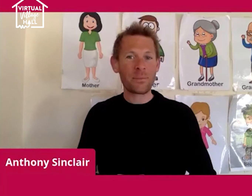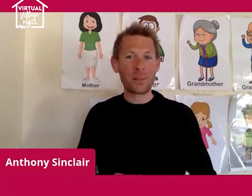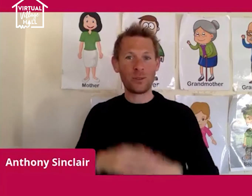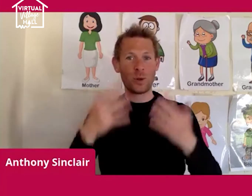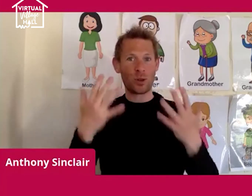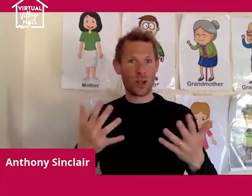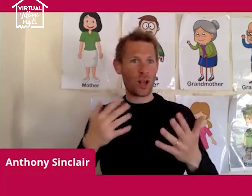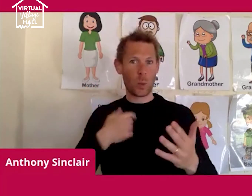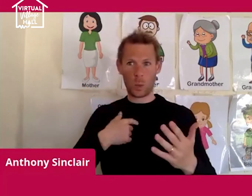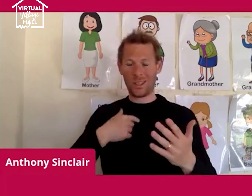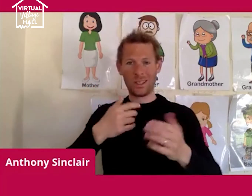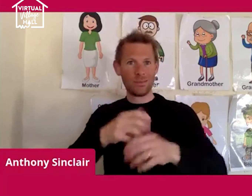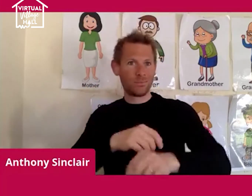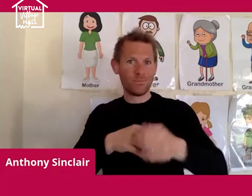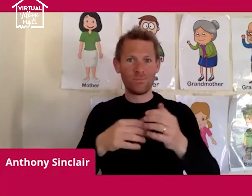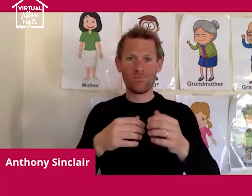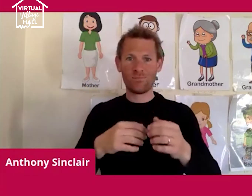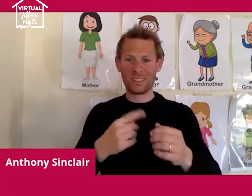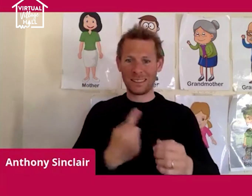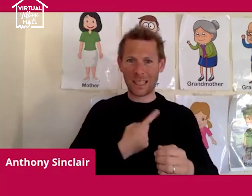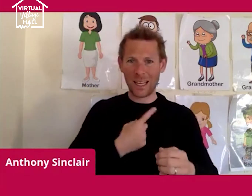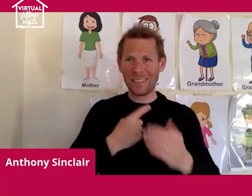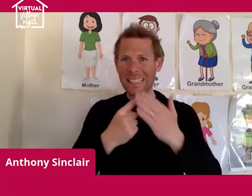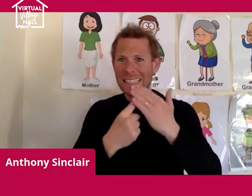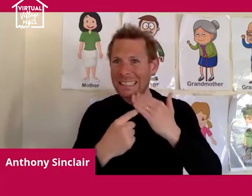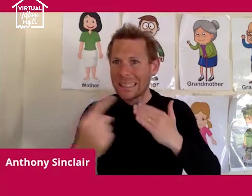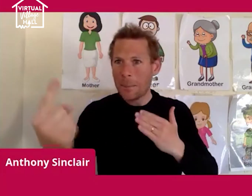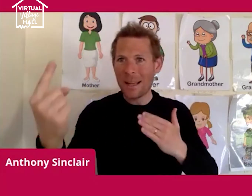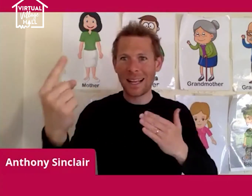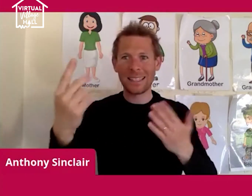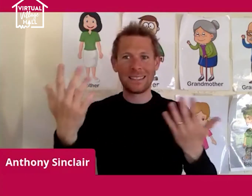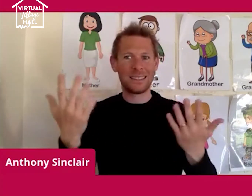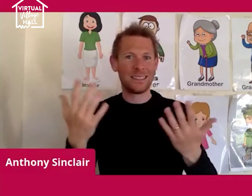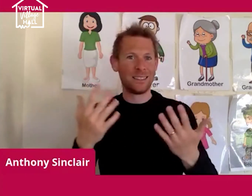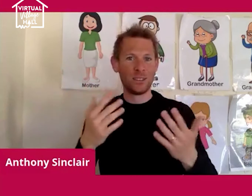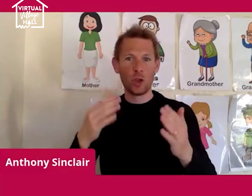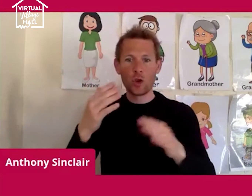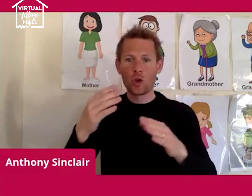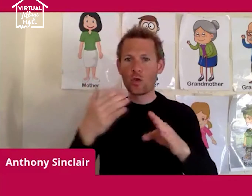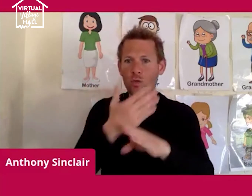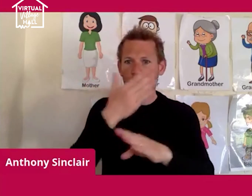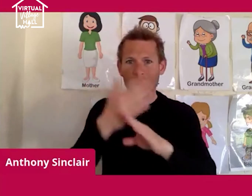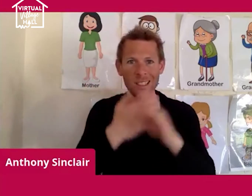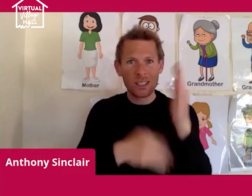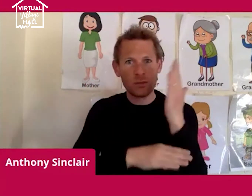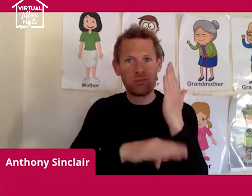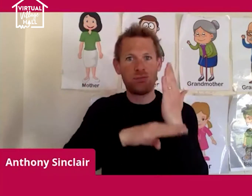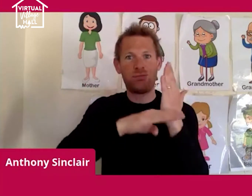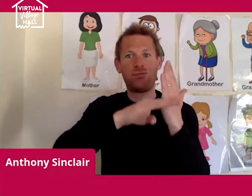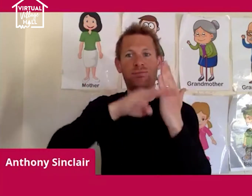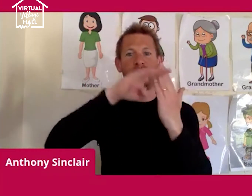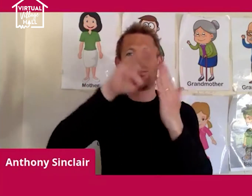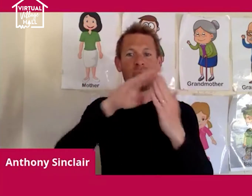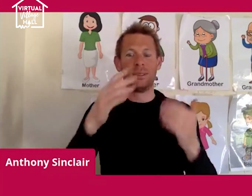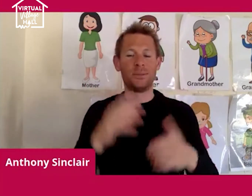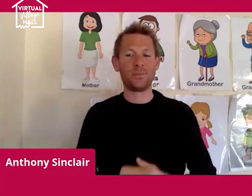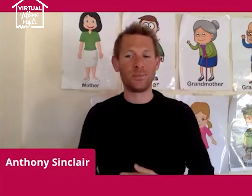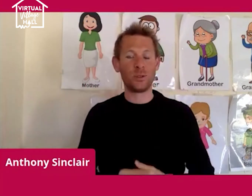and dumb. Whereas now, we have independence, we have the opportunity for